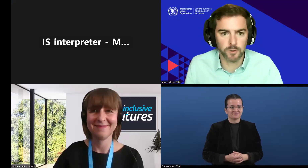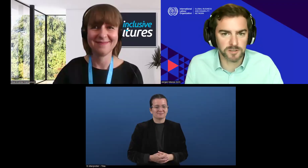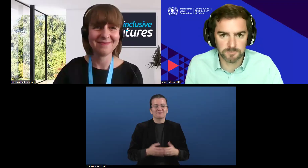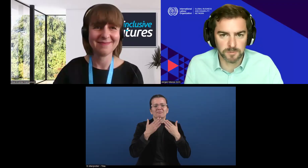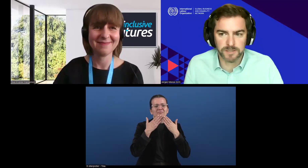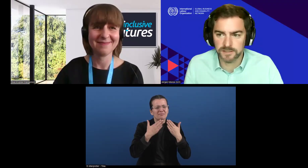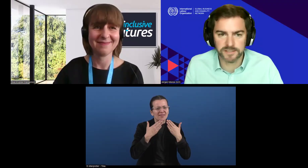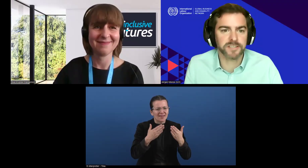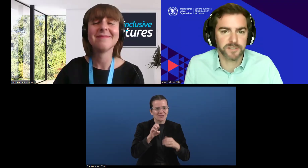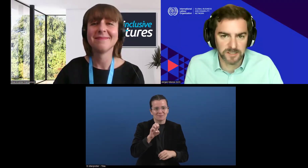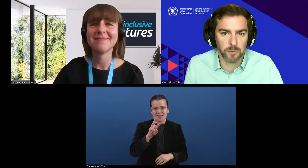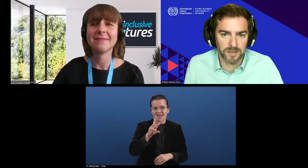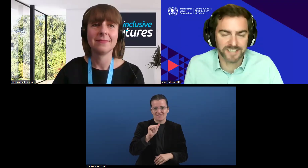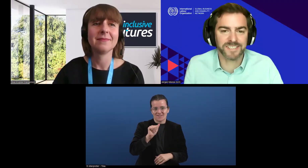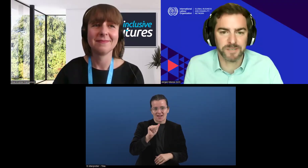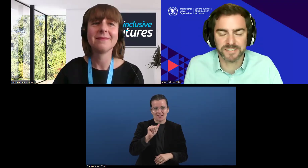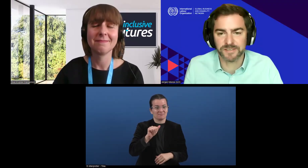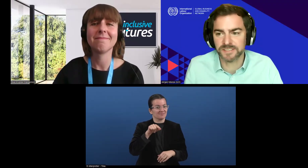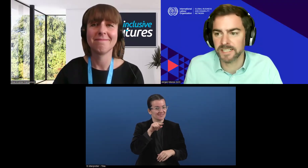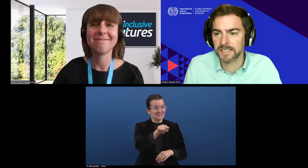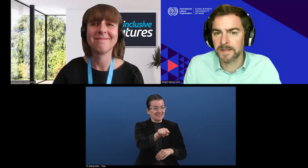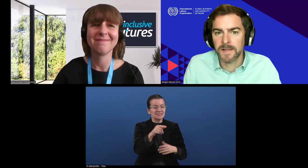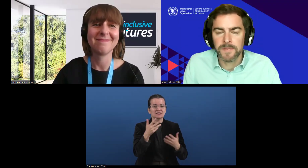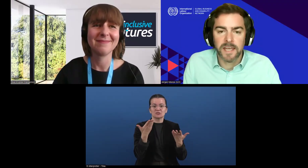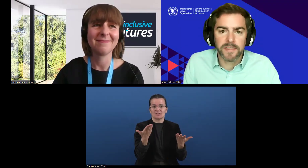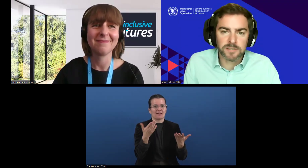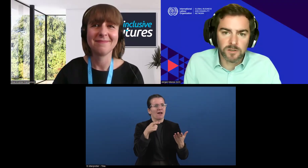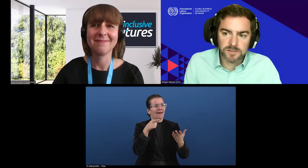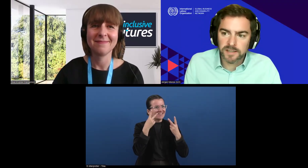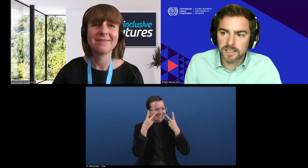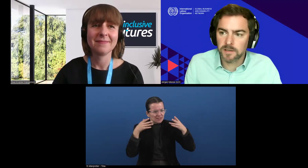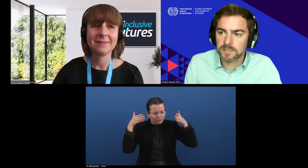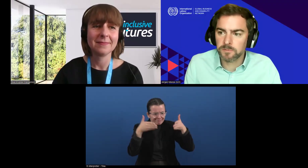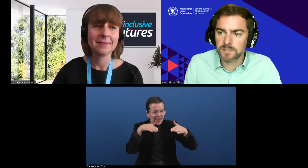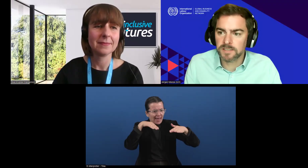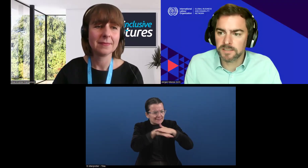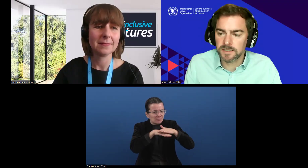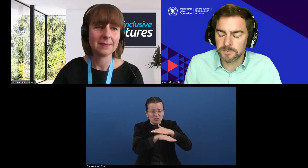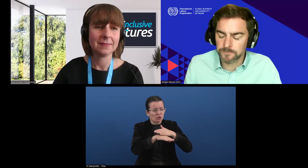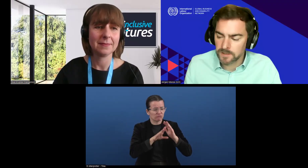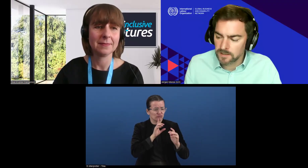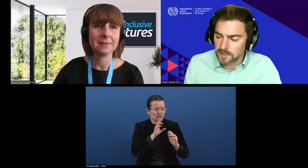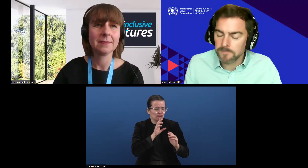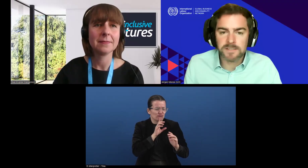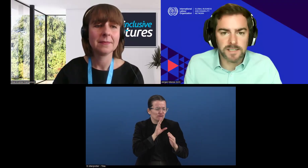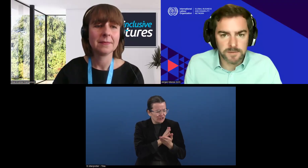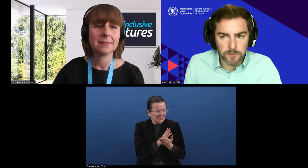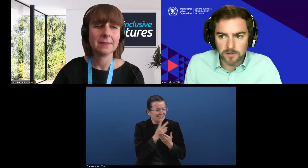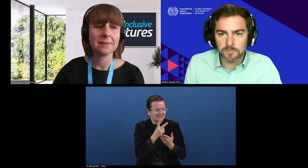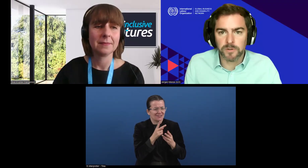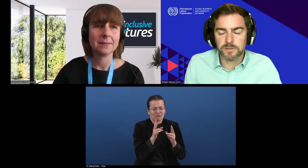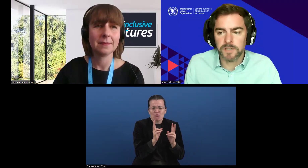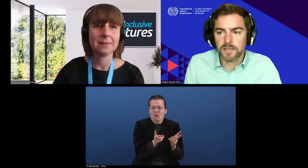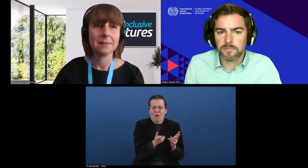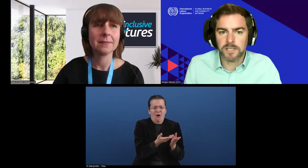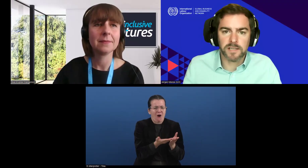even noticeable because it's just a normalized experience, so to say. And thanks also, I think I just want to emphasize one